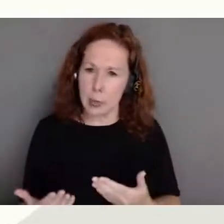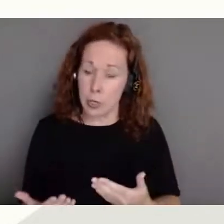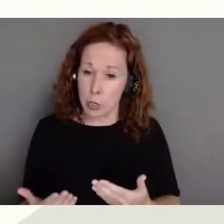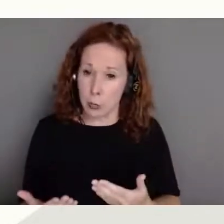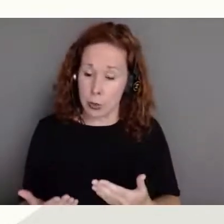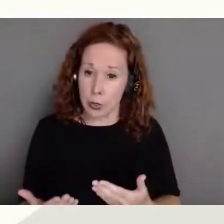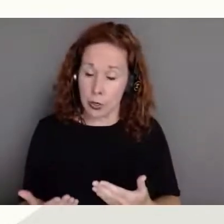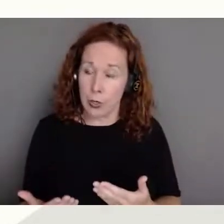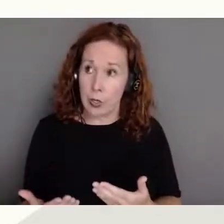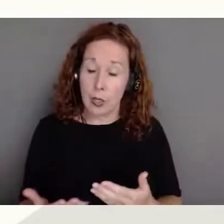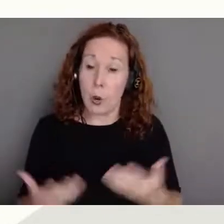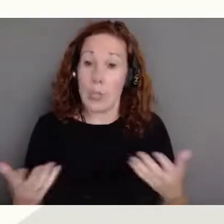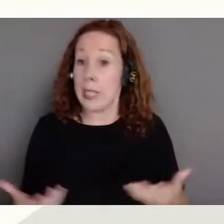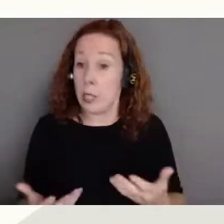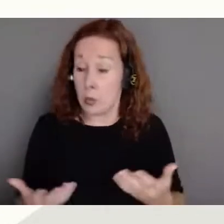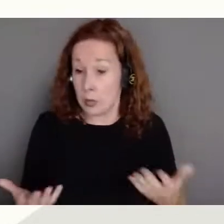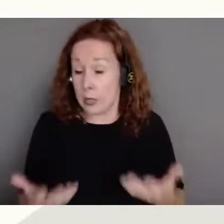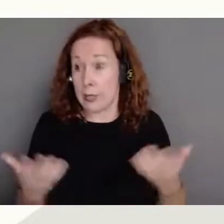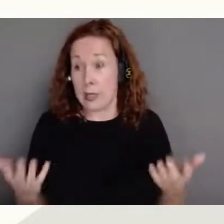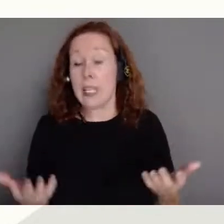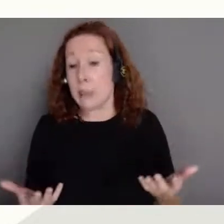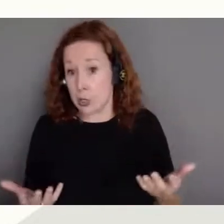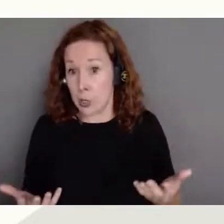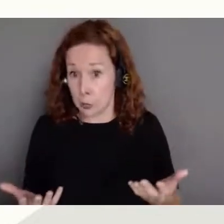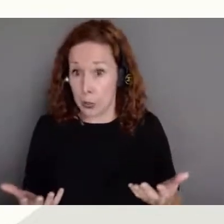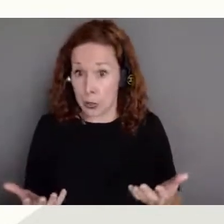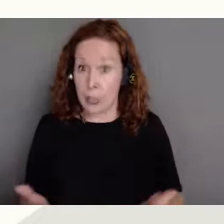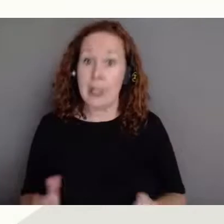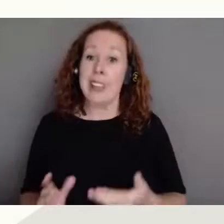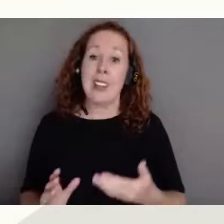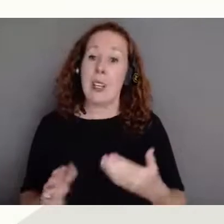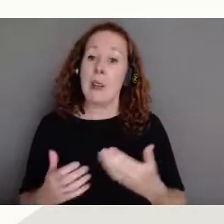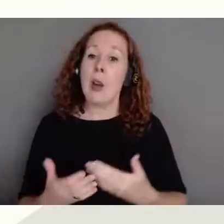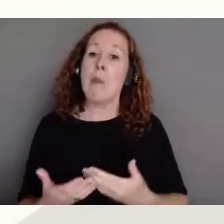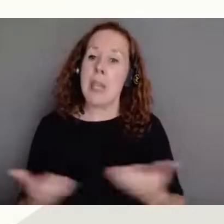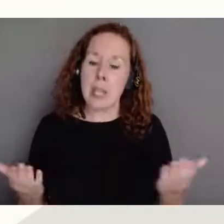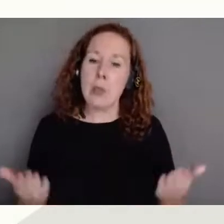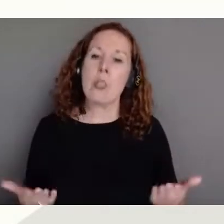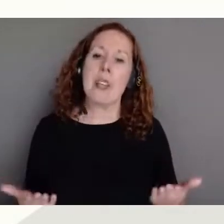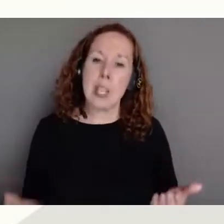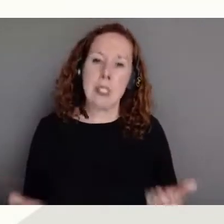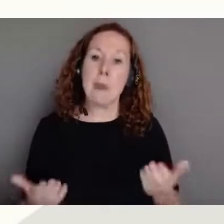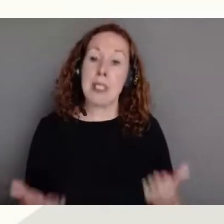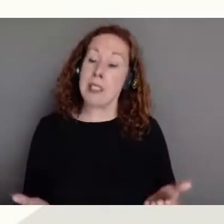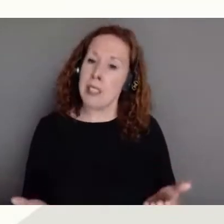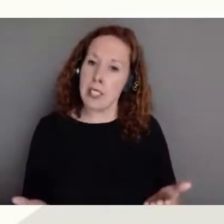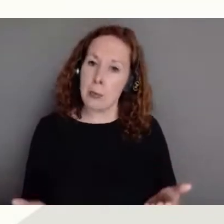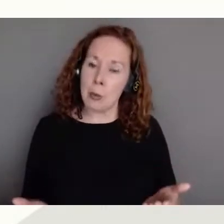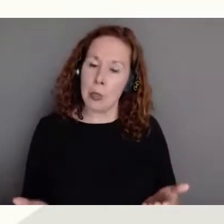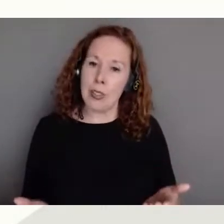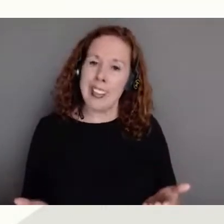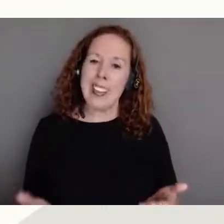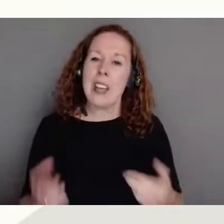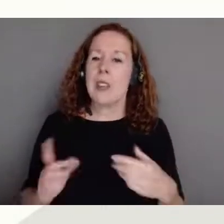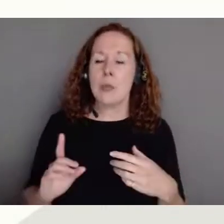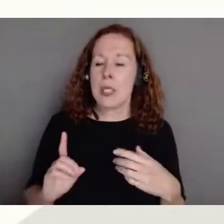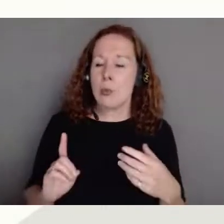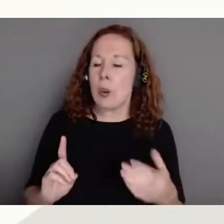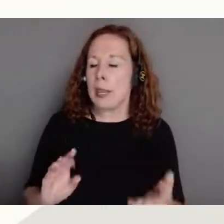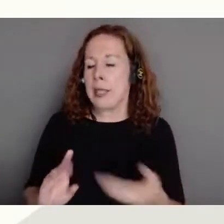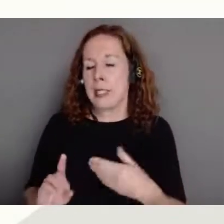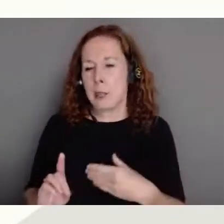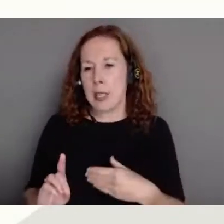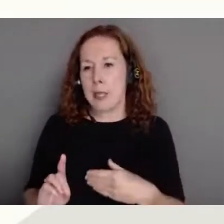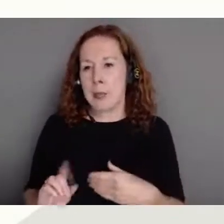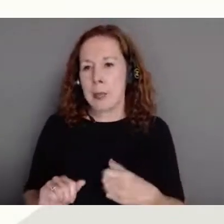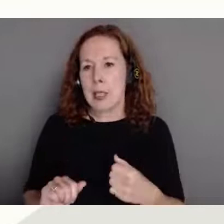sign language interpreter, or let alone a deaf interpreter, Right. making those announcements accessible. And the Yeah. reason